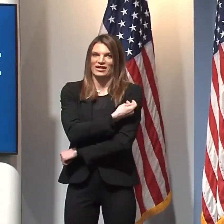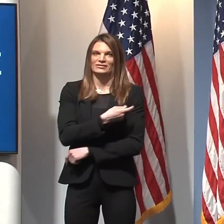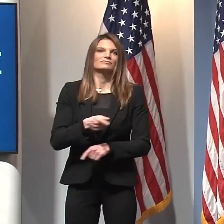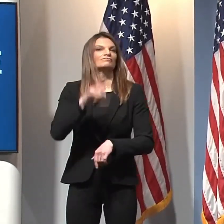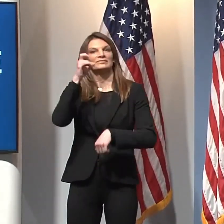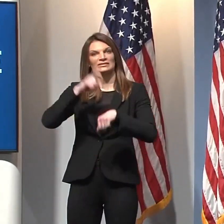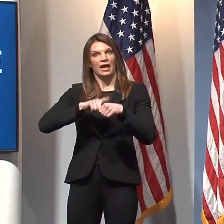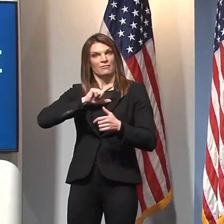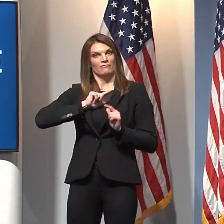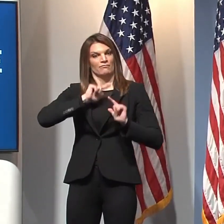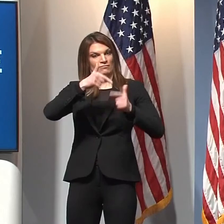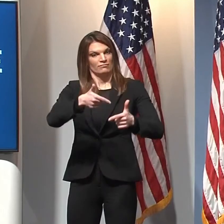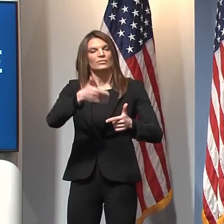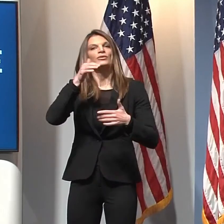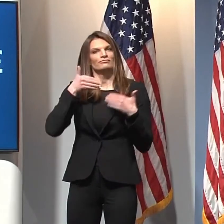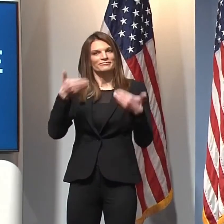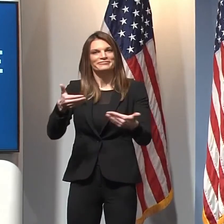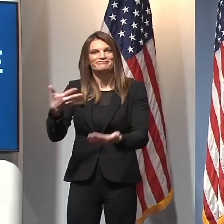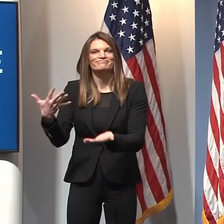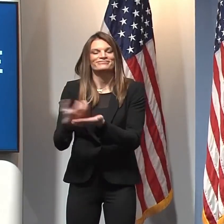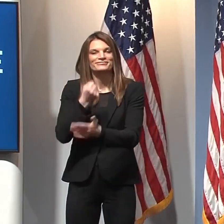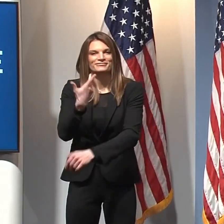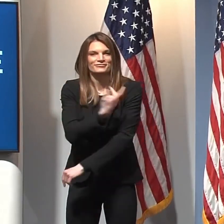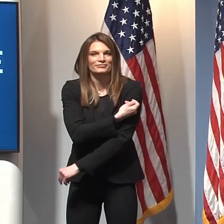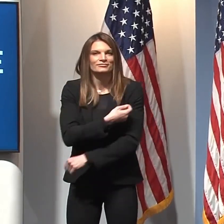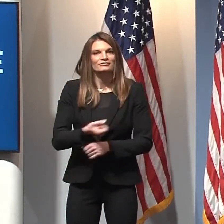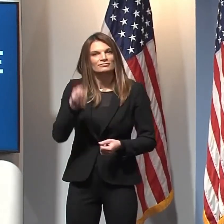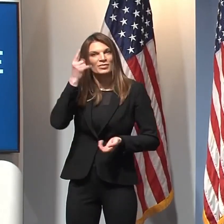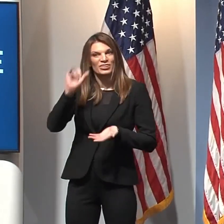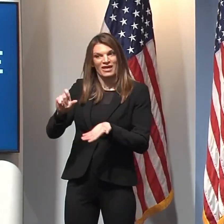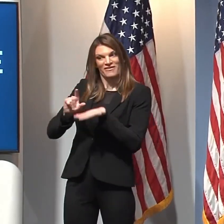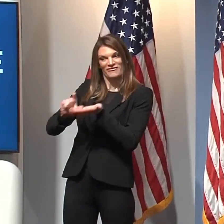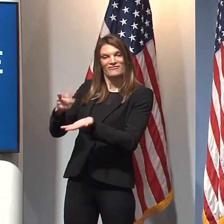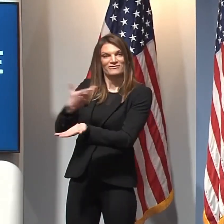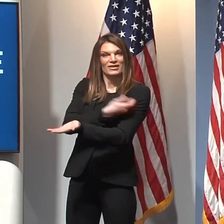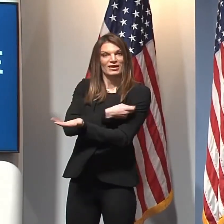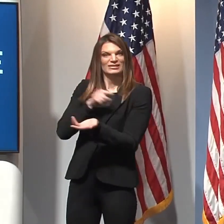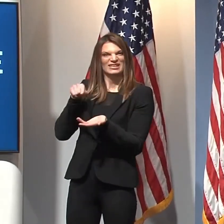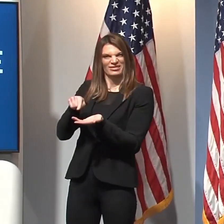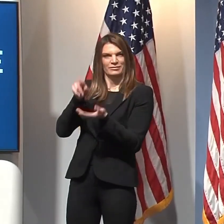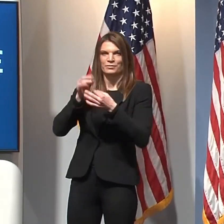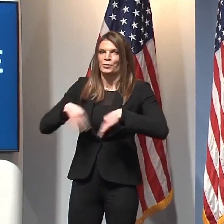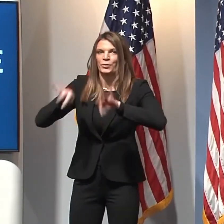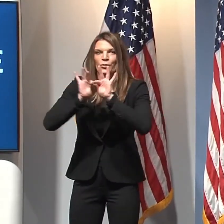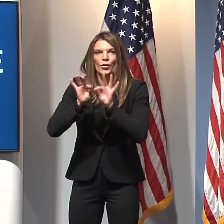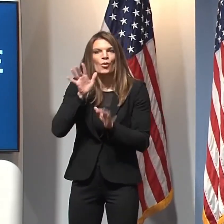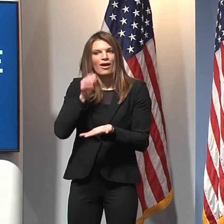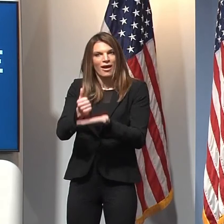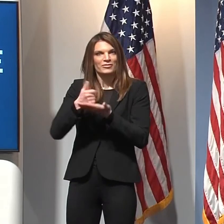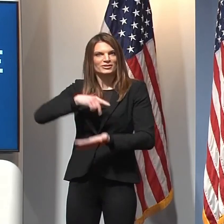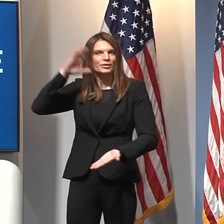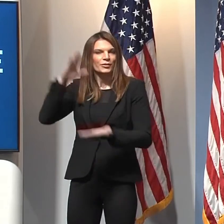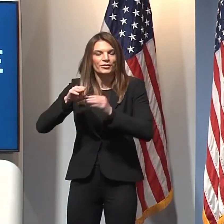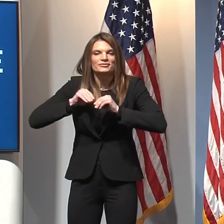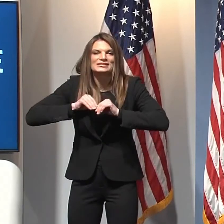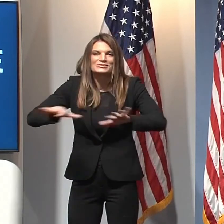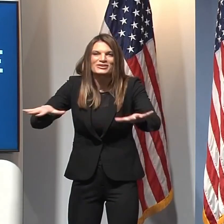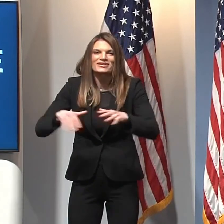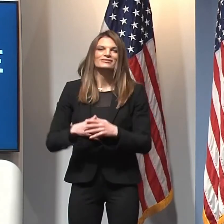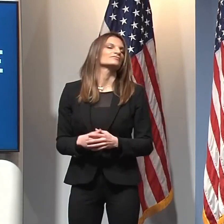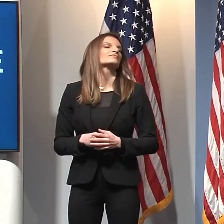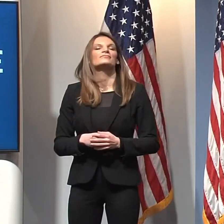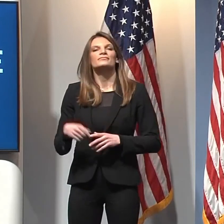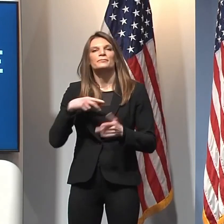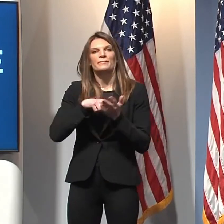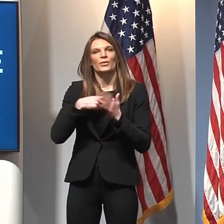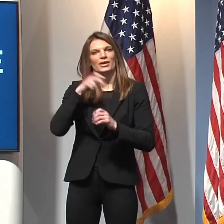to you. These safe, effective vaccines are the key to putting this pandemic behind us, to protecting our families and getting